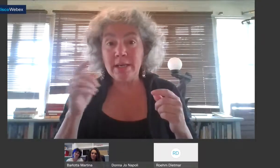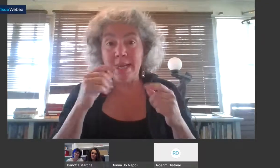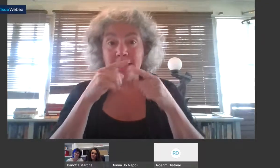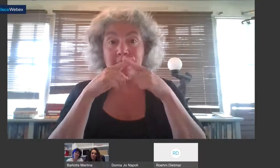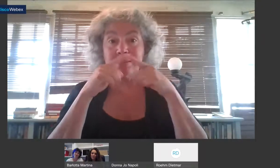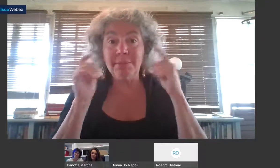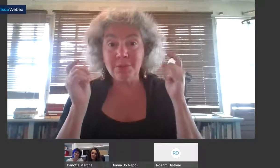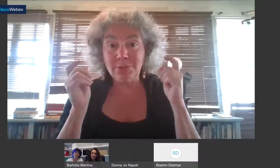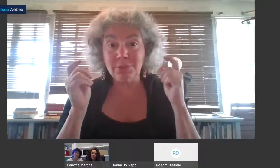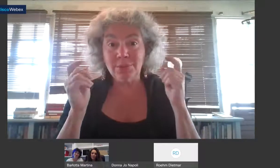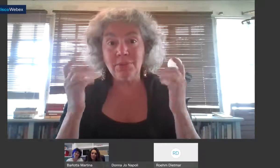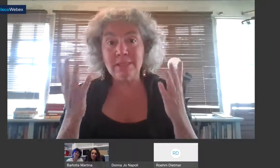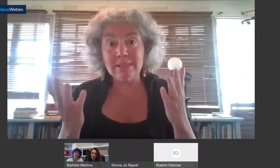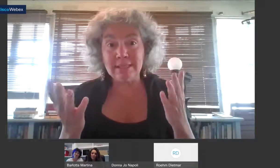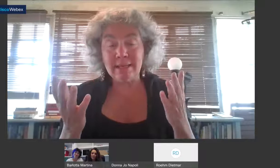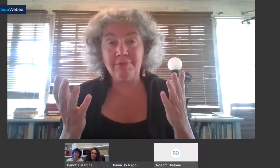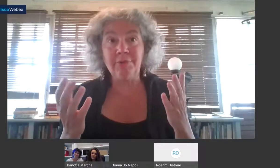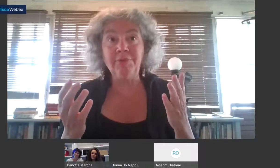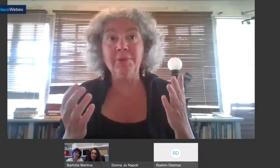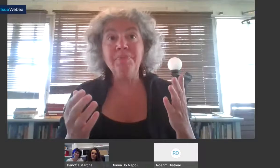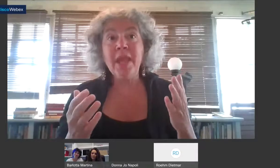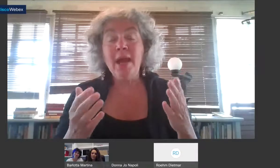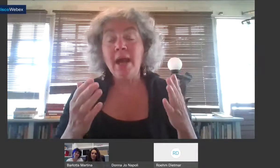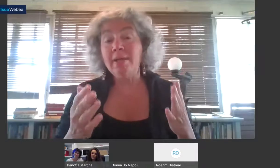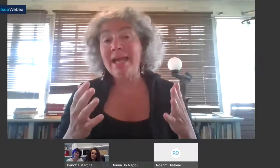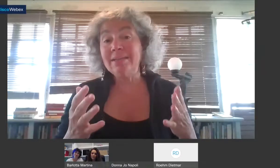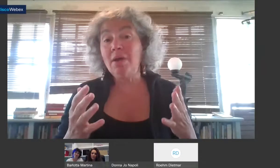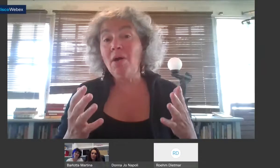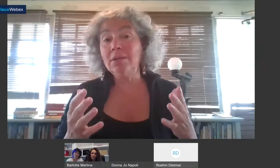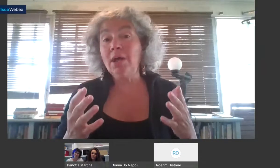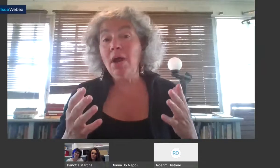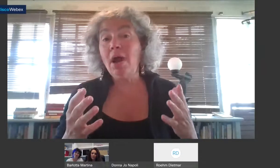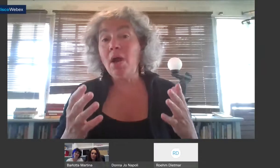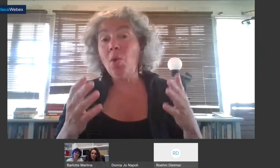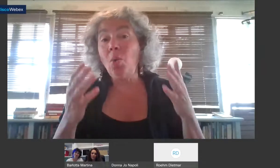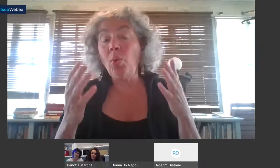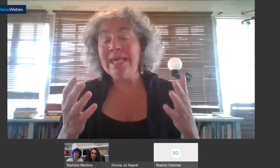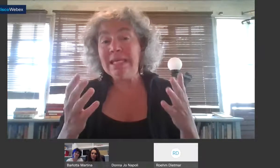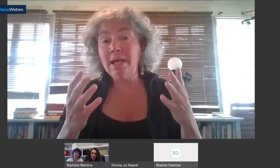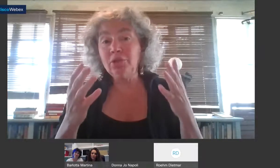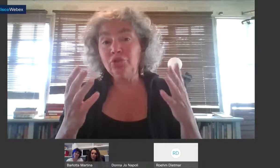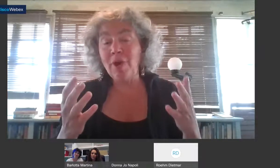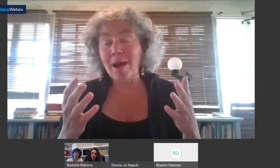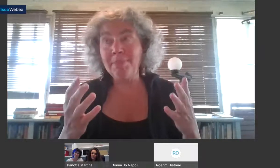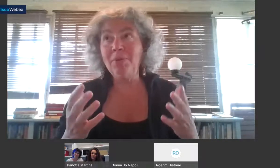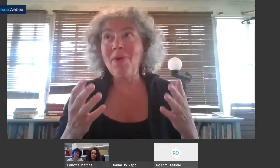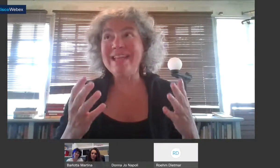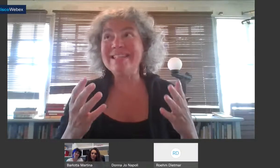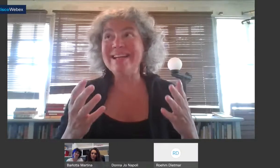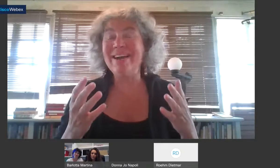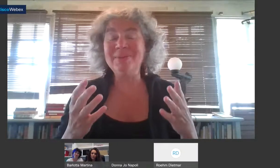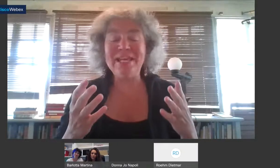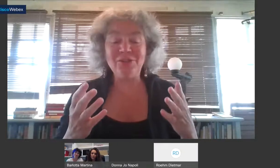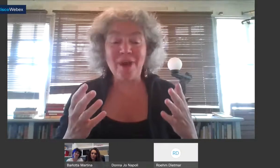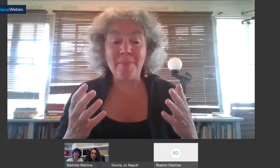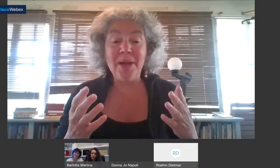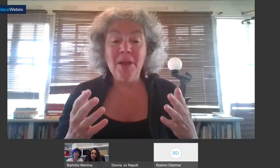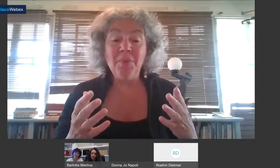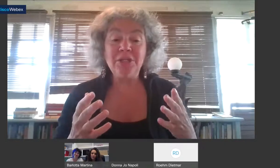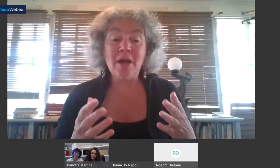hand as opposed to two is less effortful. That's called weak drop. Why is it called weak drop? We talk